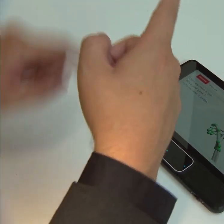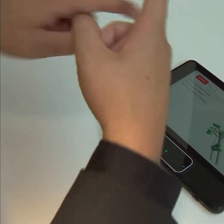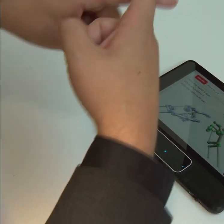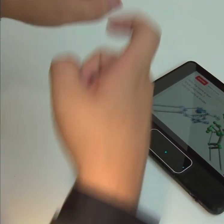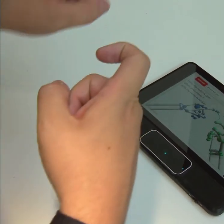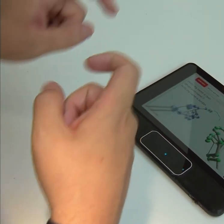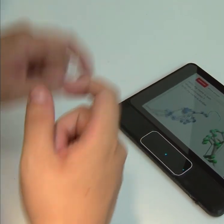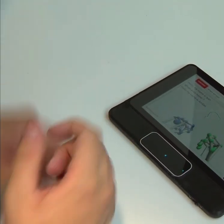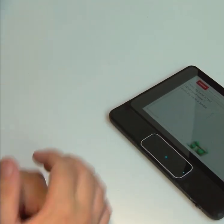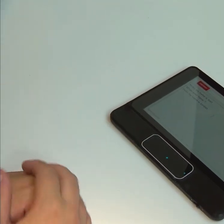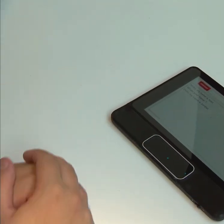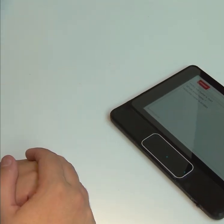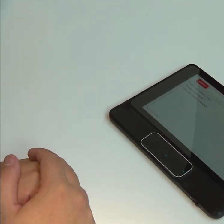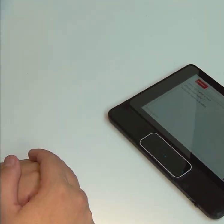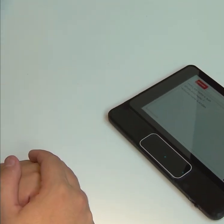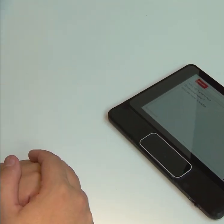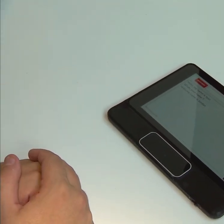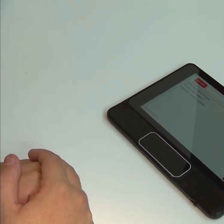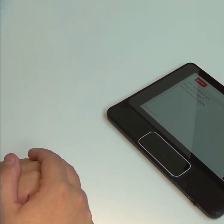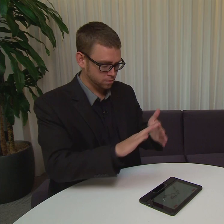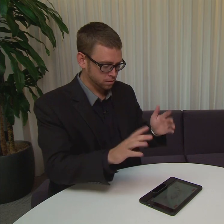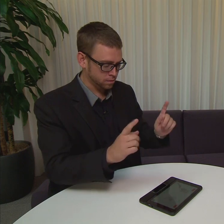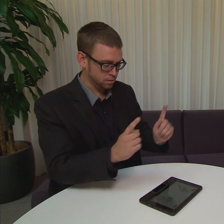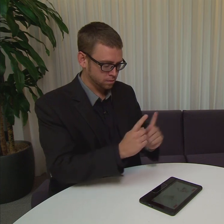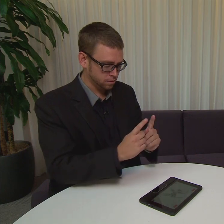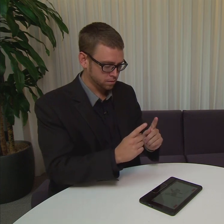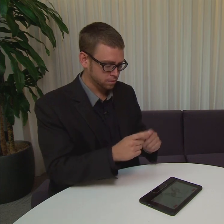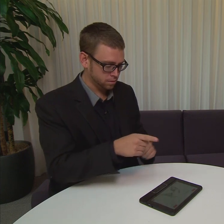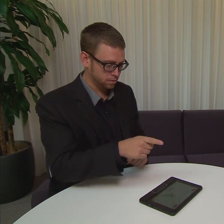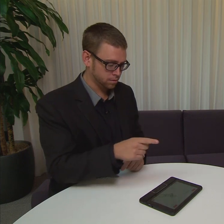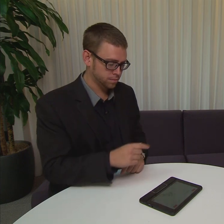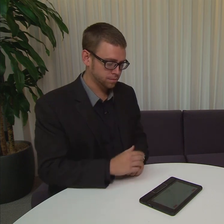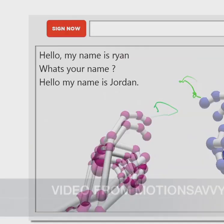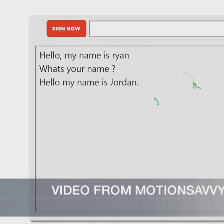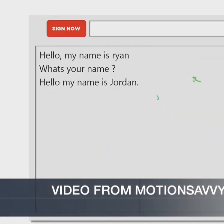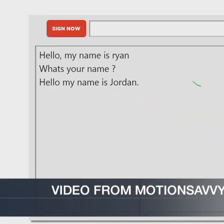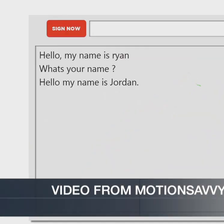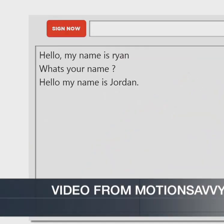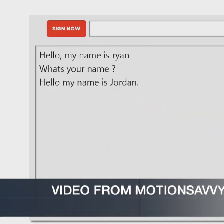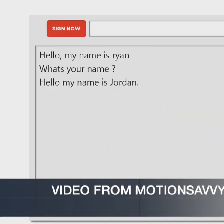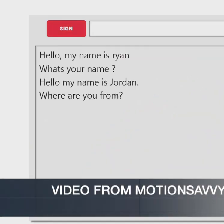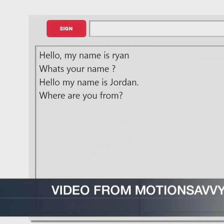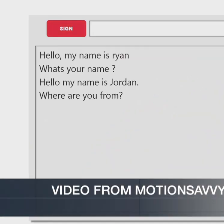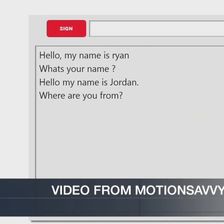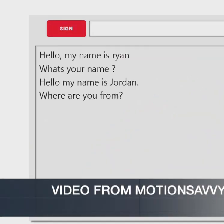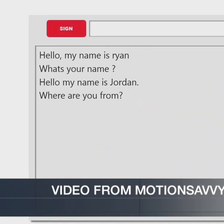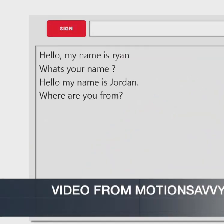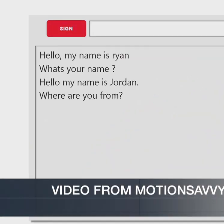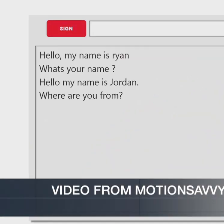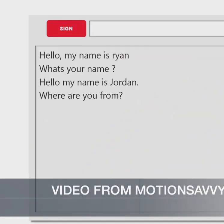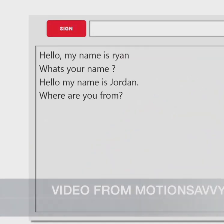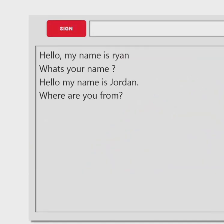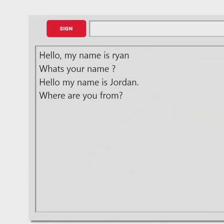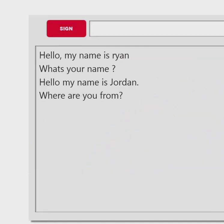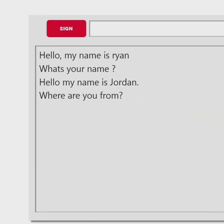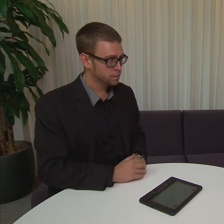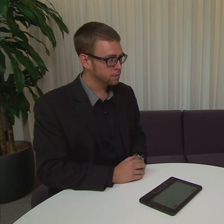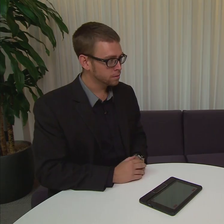spoken word. Where are you from? To enable true conversation, the software will also transcribe spoken word into text. I'm from